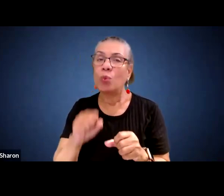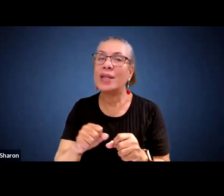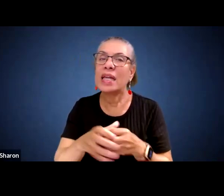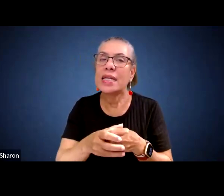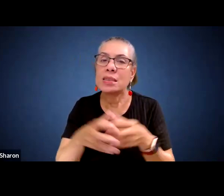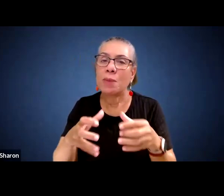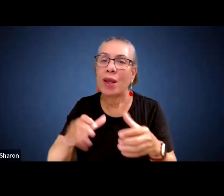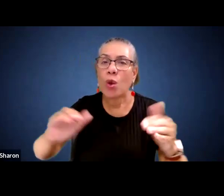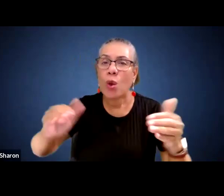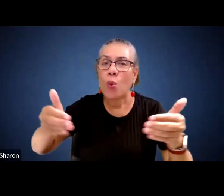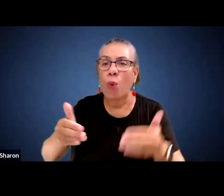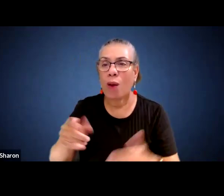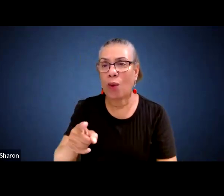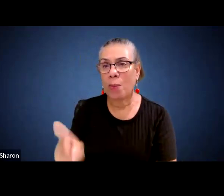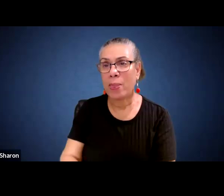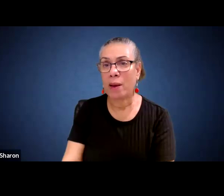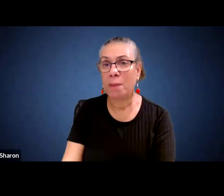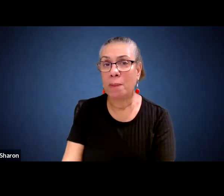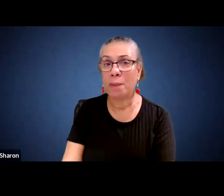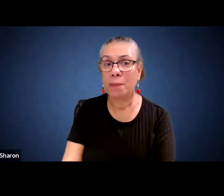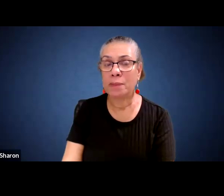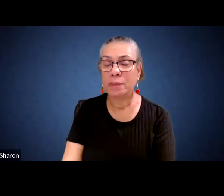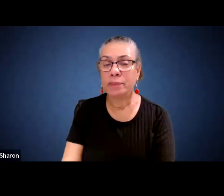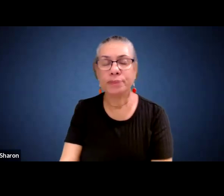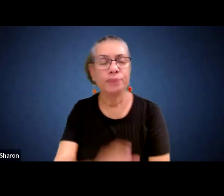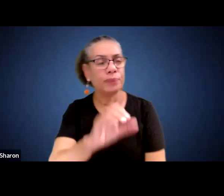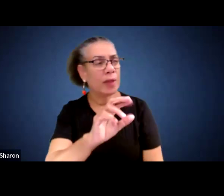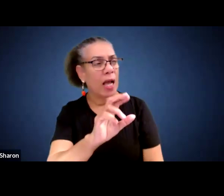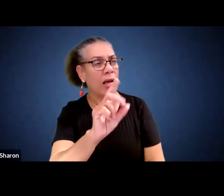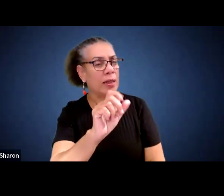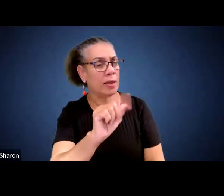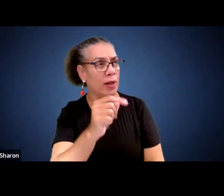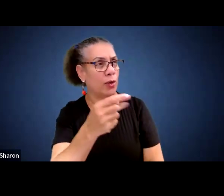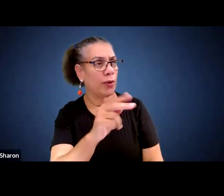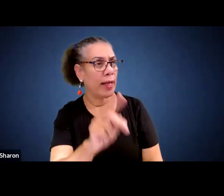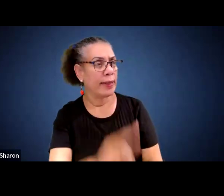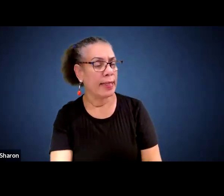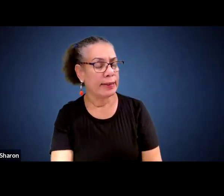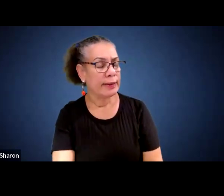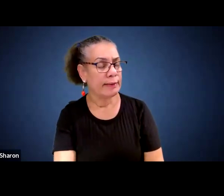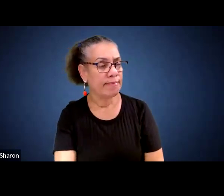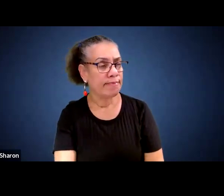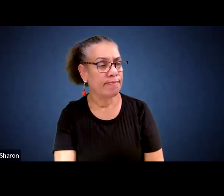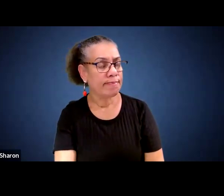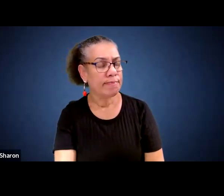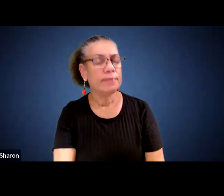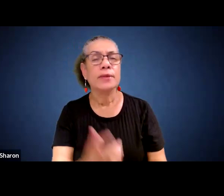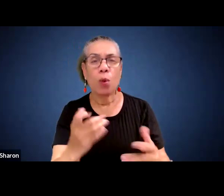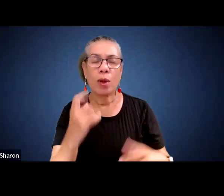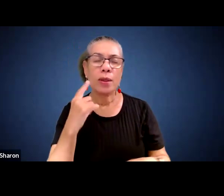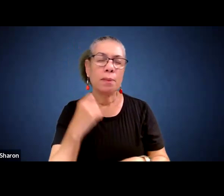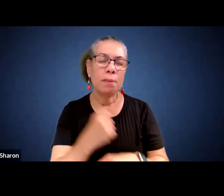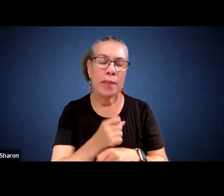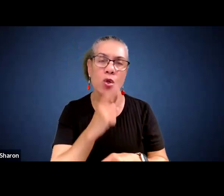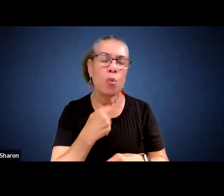seat. Yeah. Yeah. I think that's really important. And then I think just so we're operating with the richest information, then I